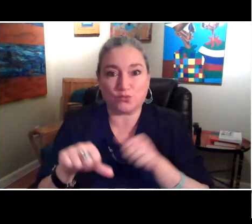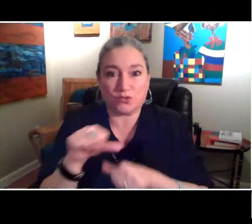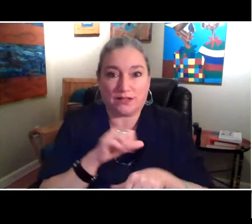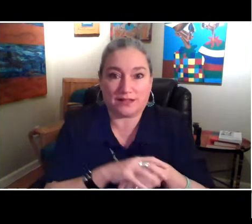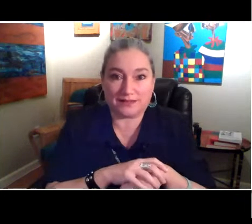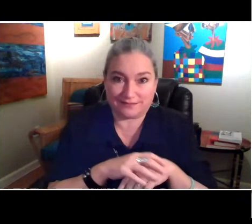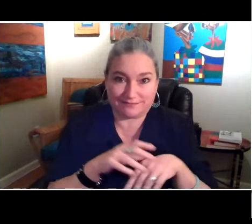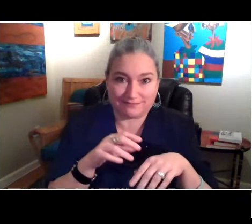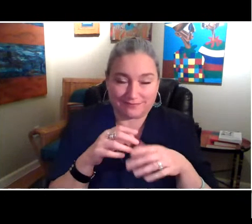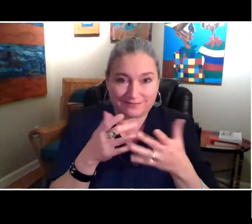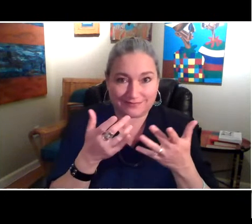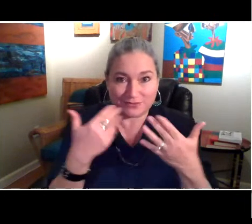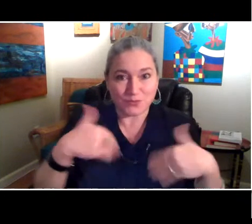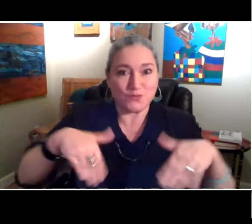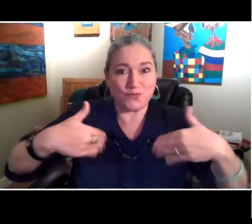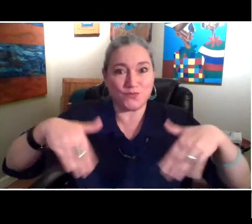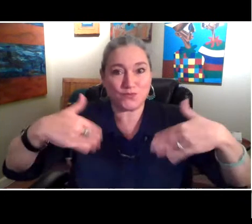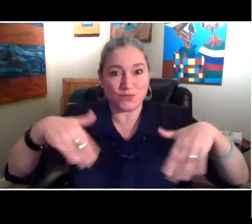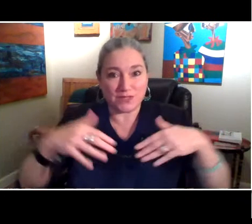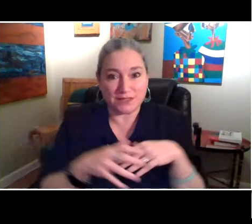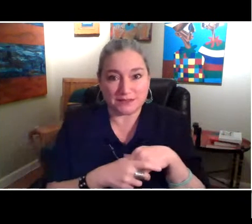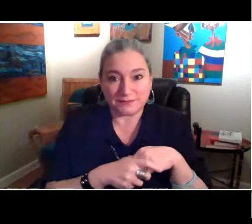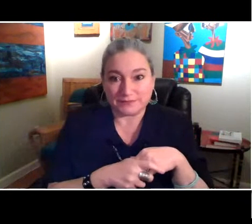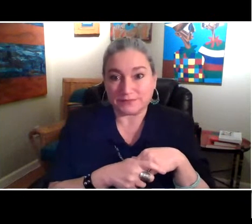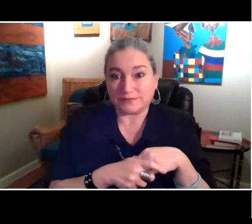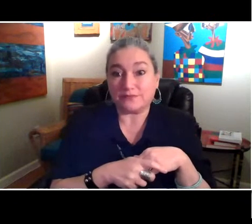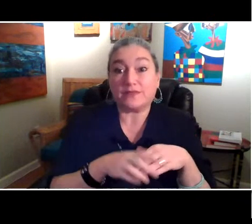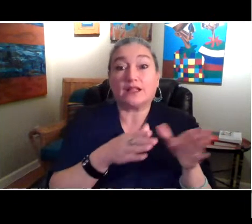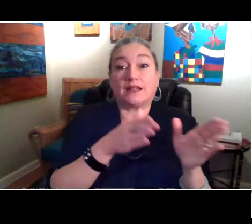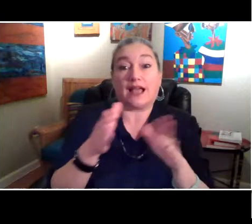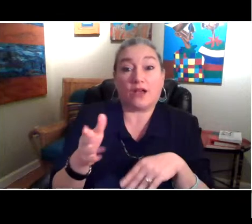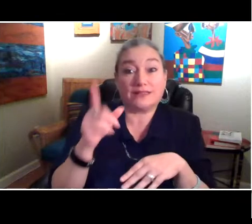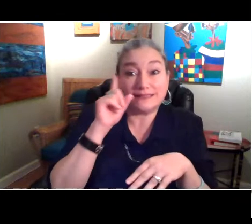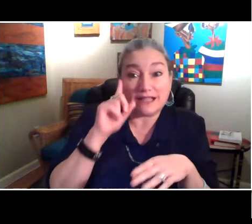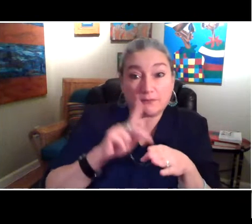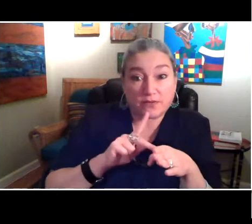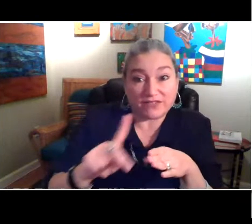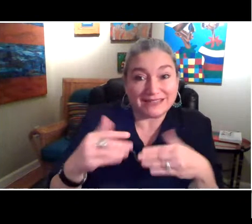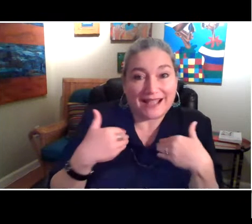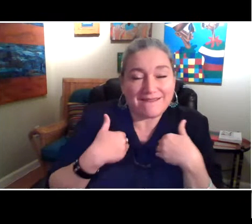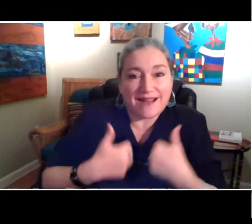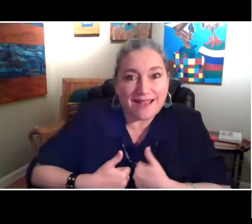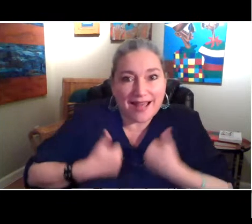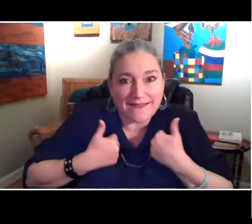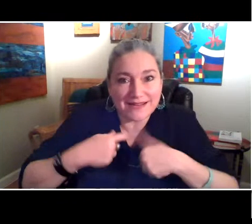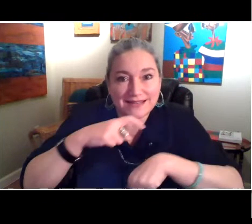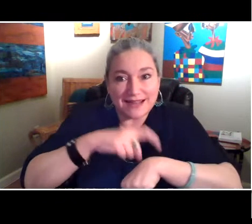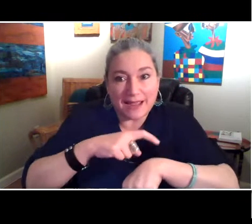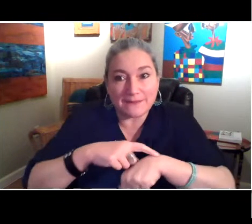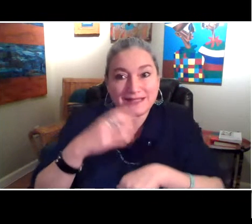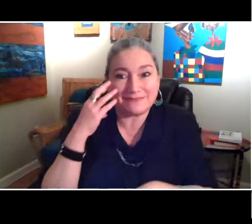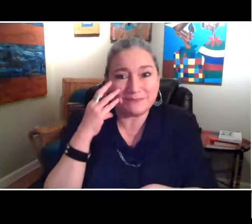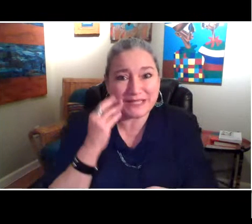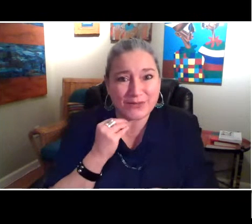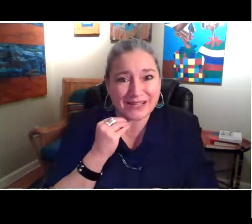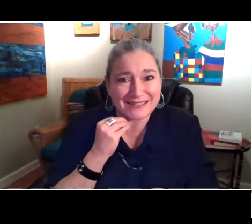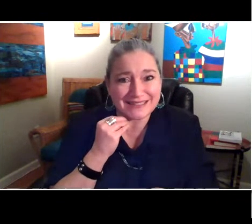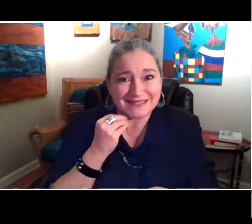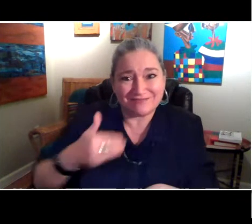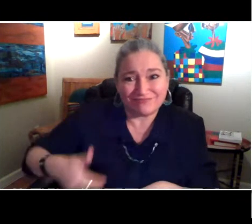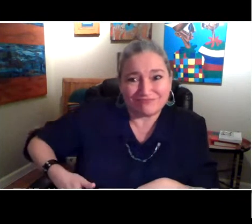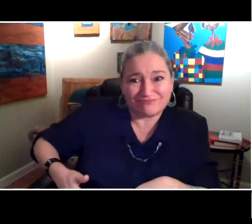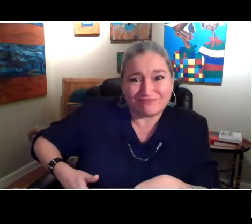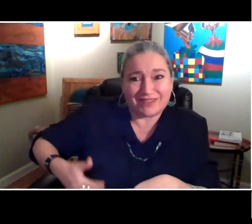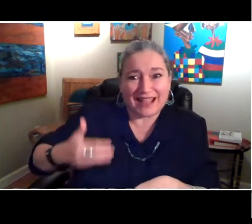tremendous impact on the cognitive, emotional, and social experience of deaf children.